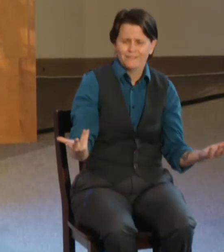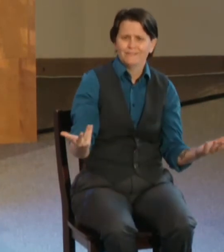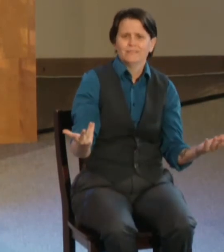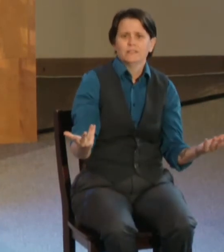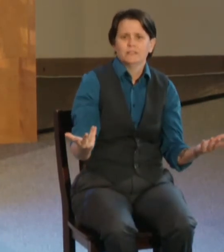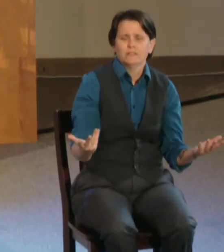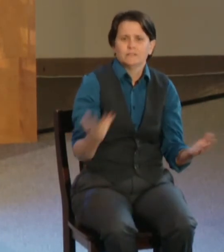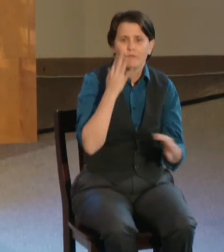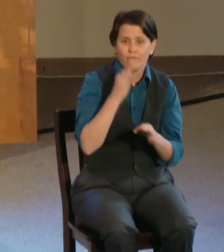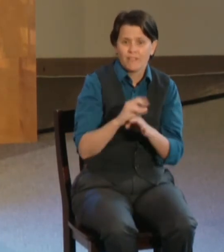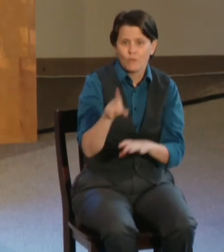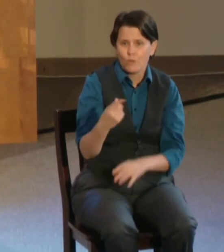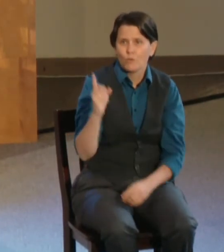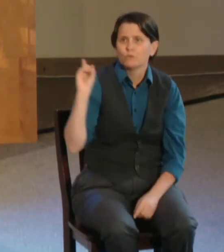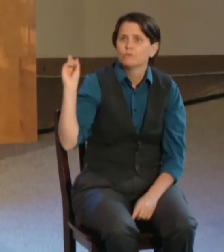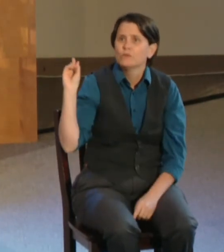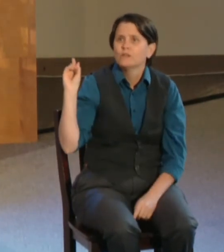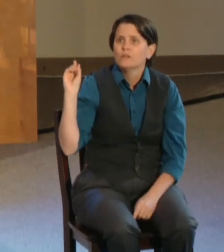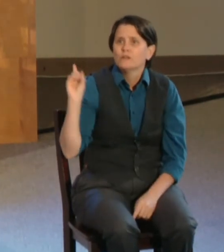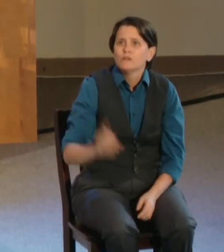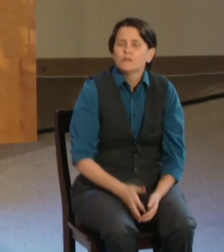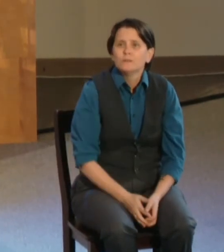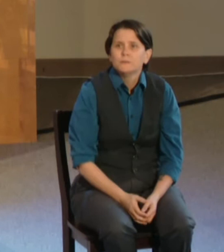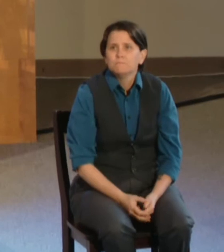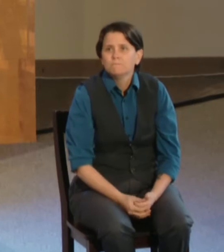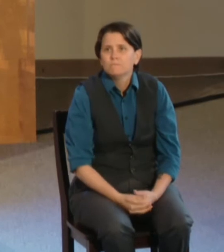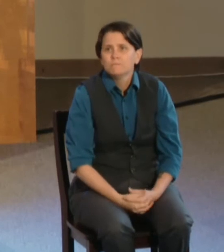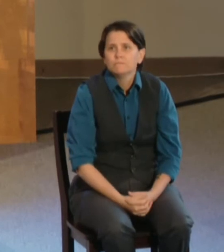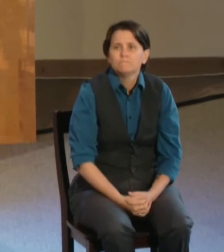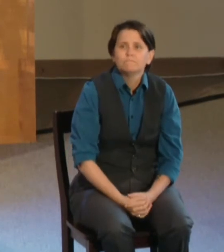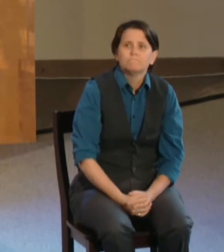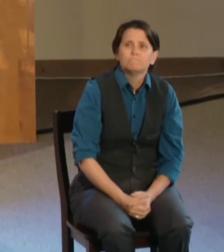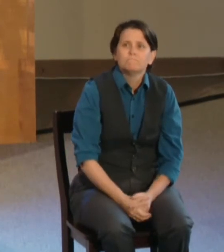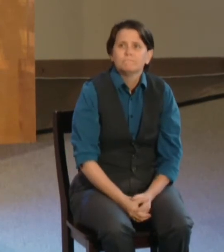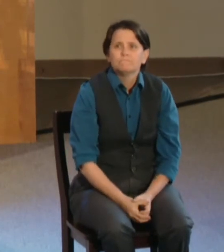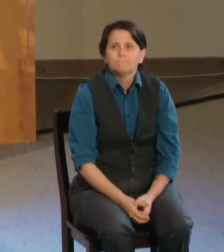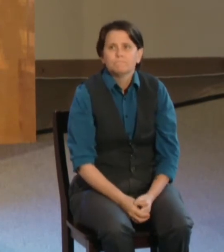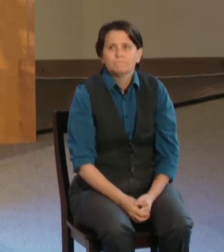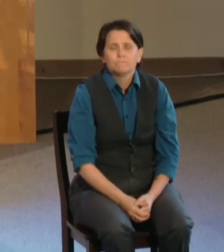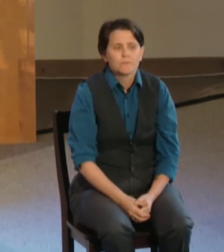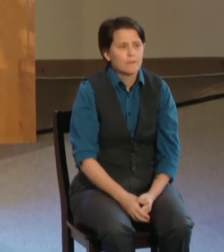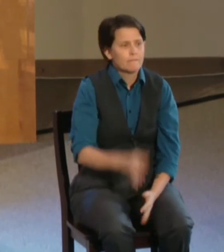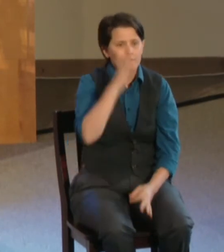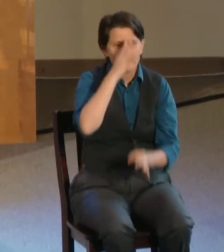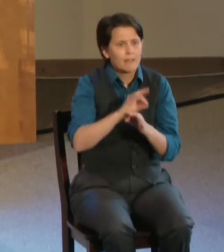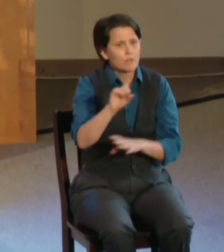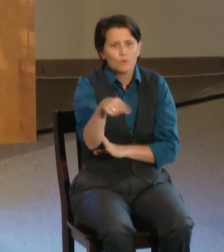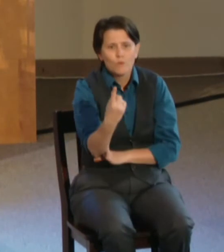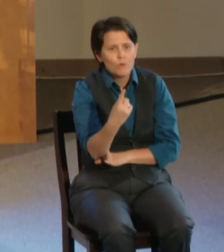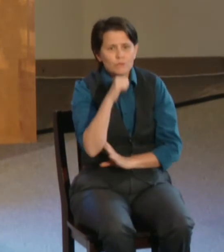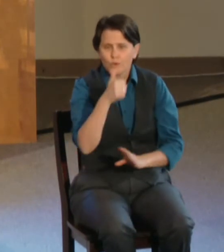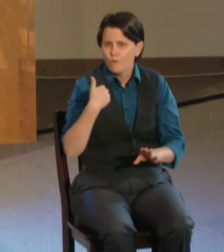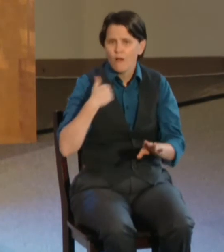faith by itself, if it has no works, is dead. So faith by itself, if it has no works,